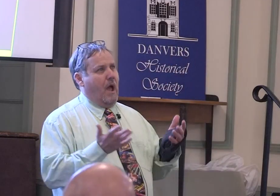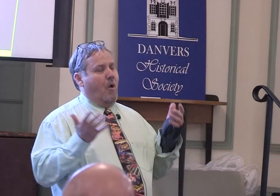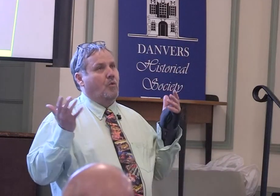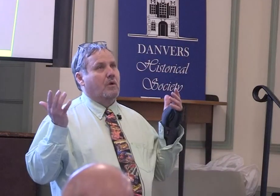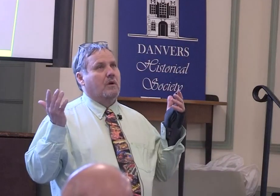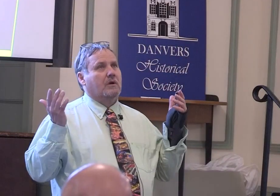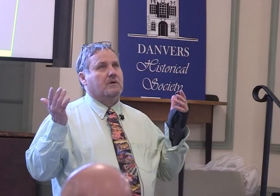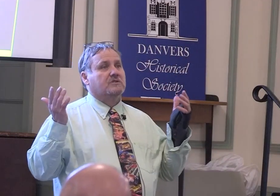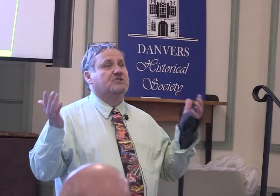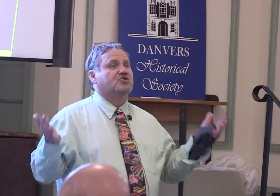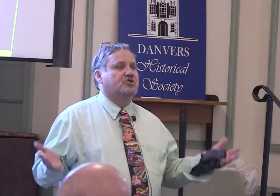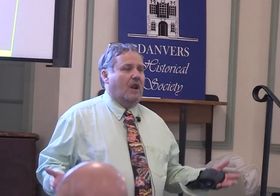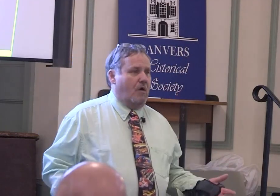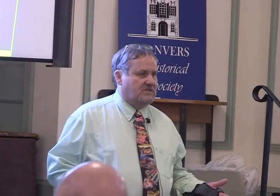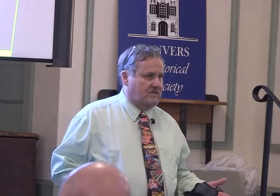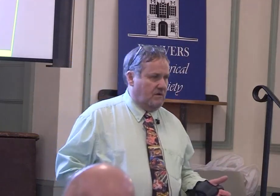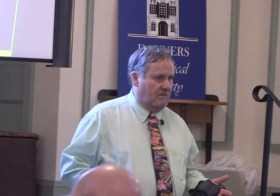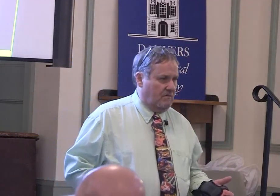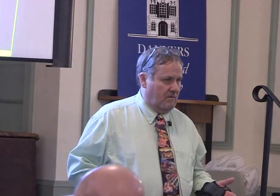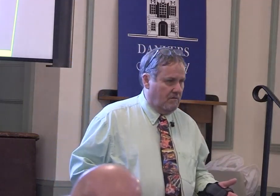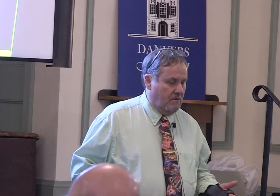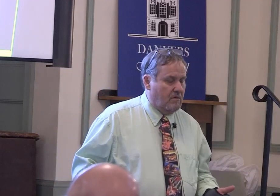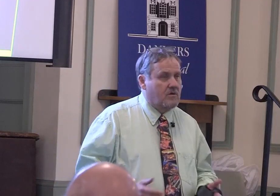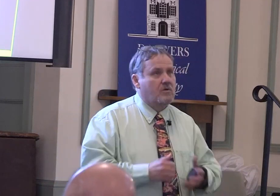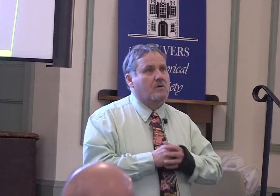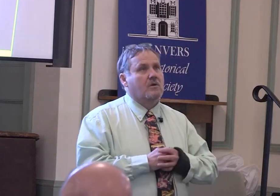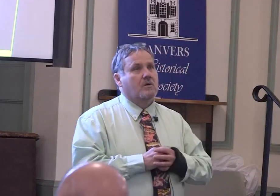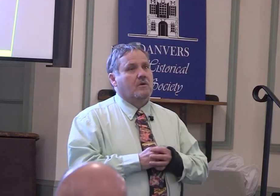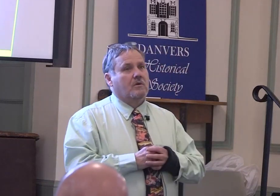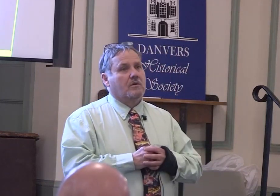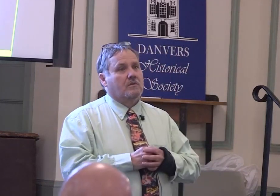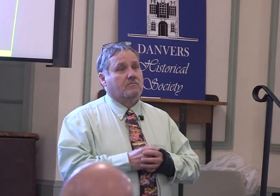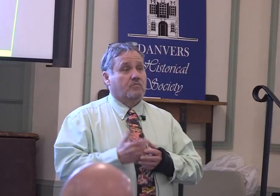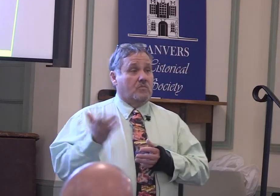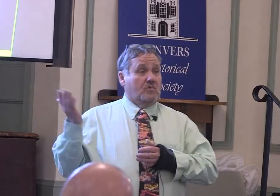more about additional housing.